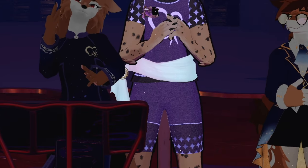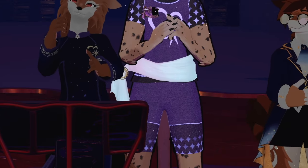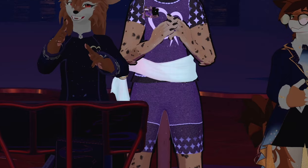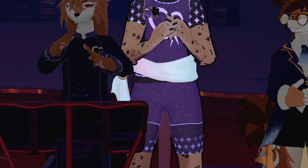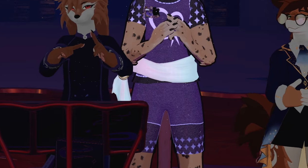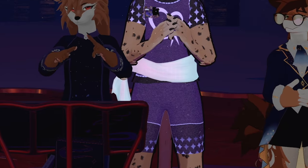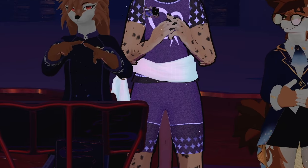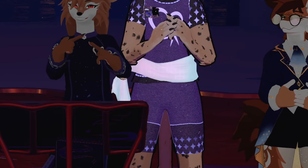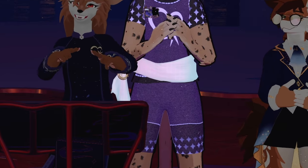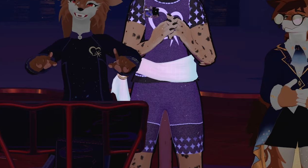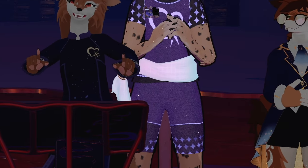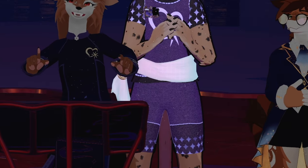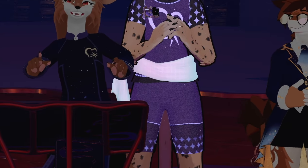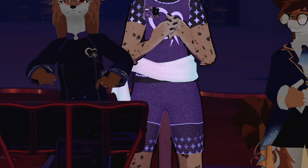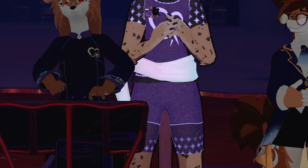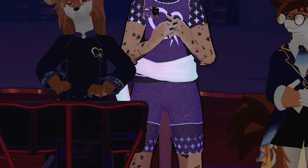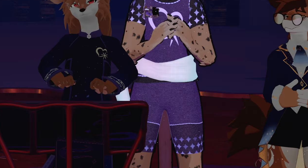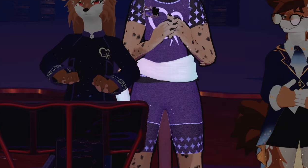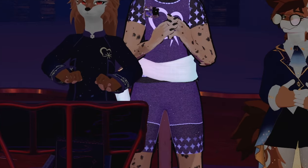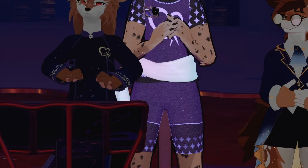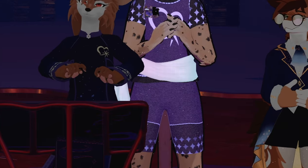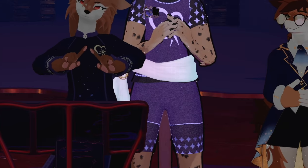ASL developed from French Sign Language,